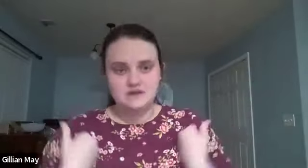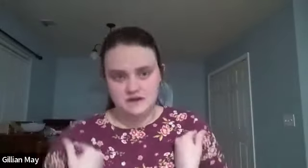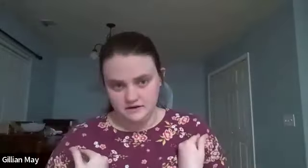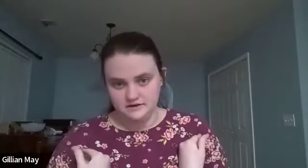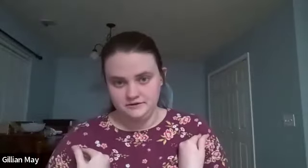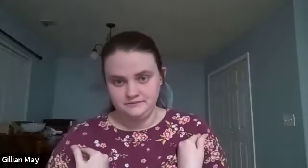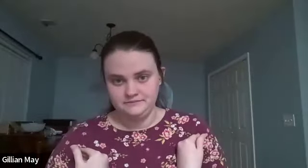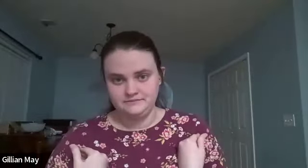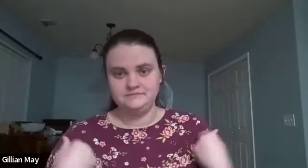tired,